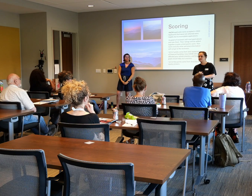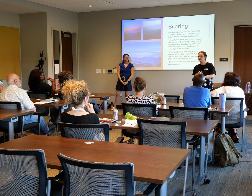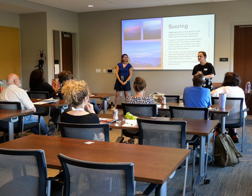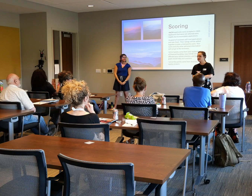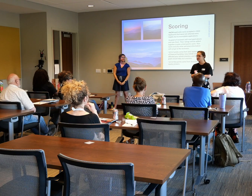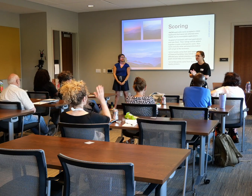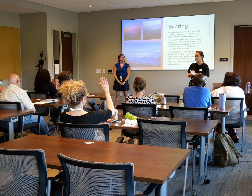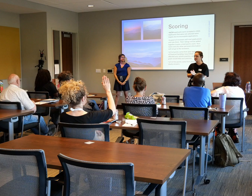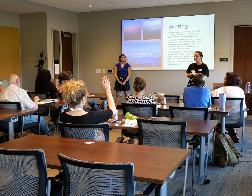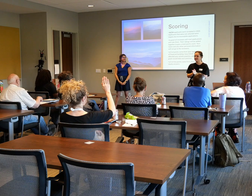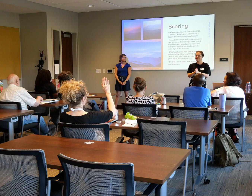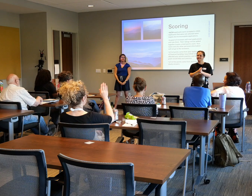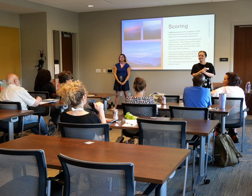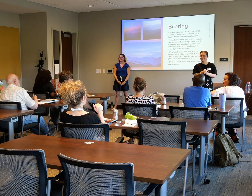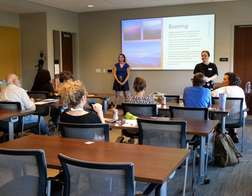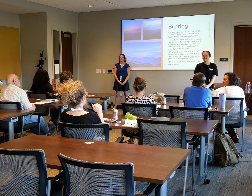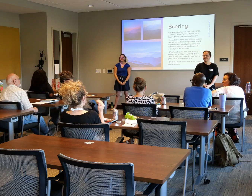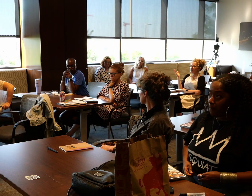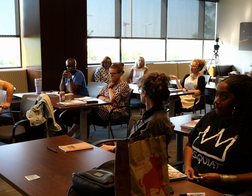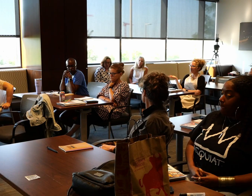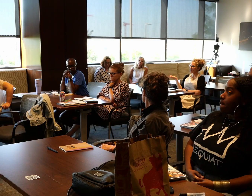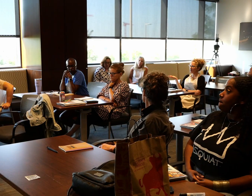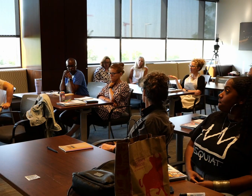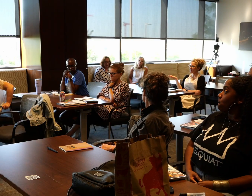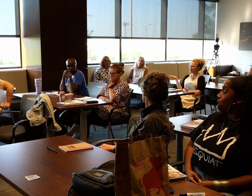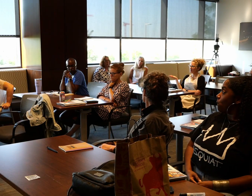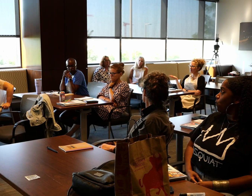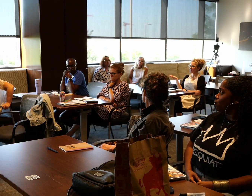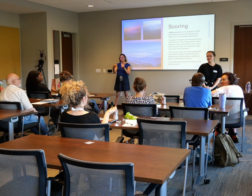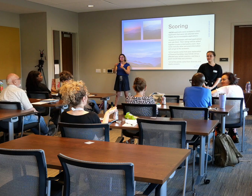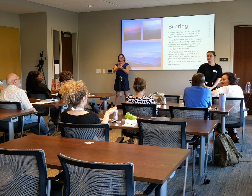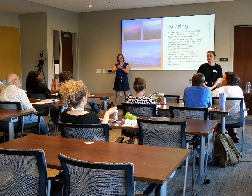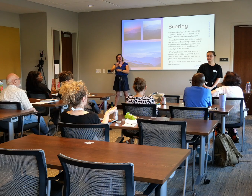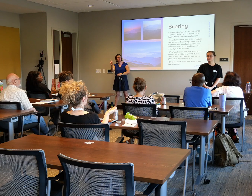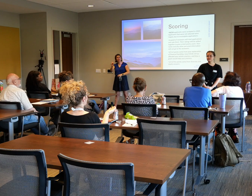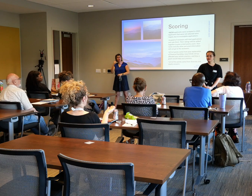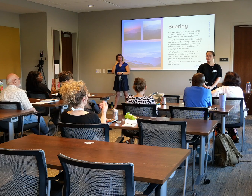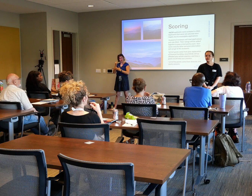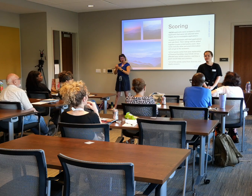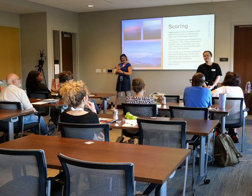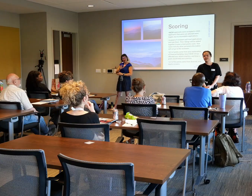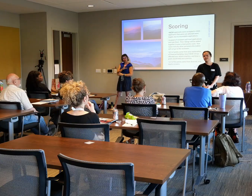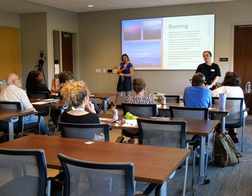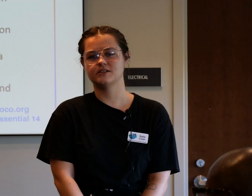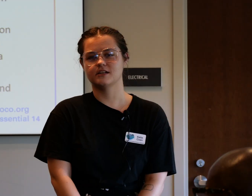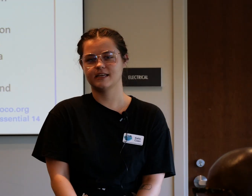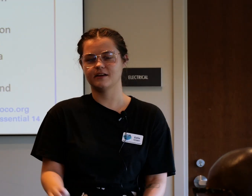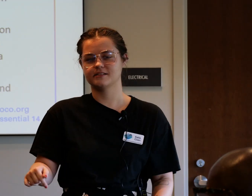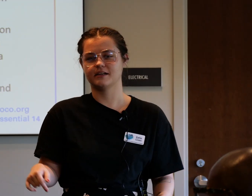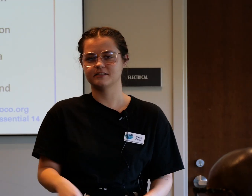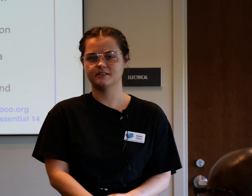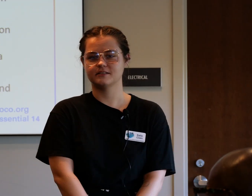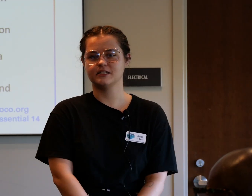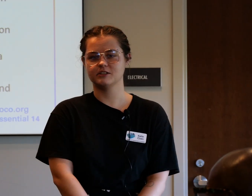questions? Yes. Where is the office located? For the Arts Council? We are inside of the Johnson